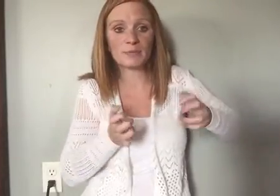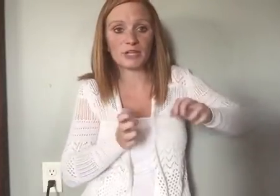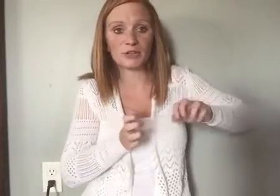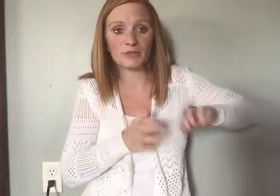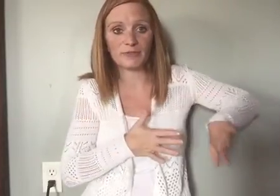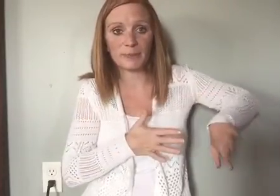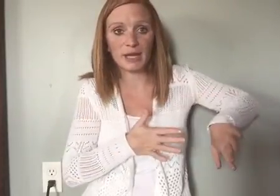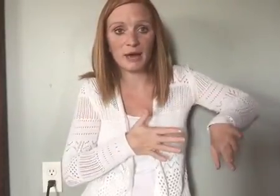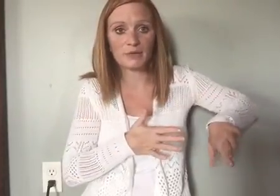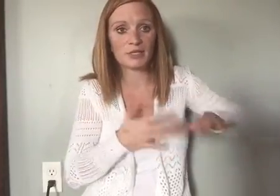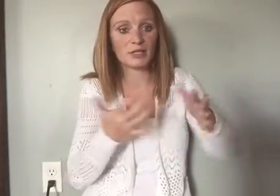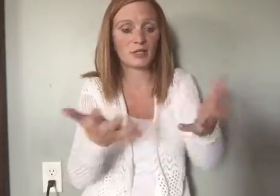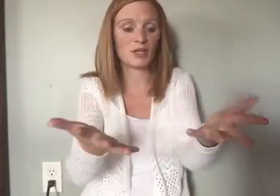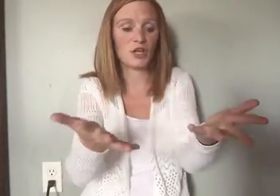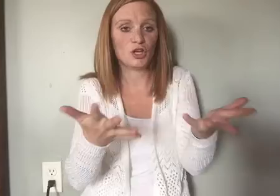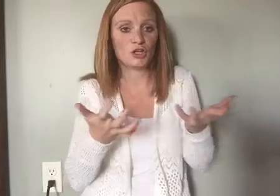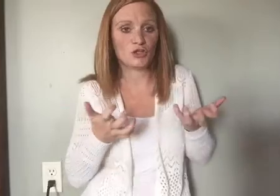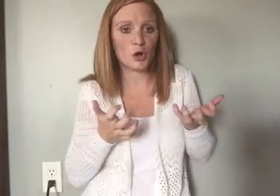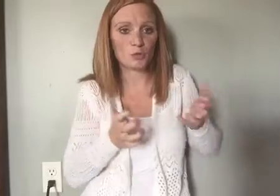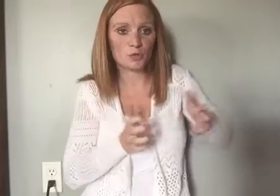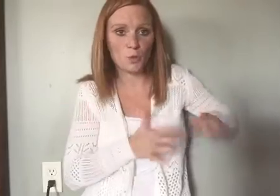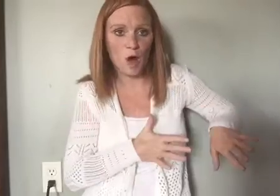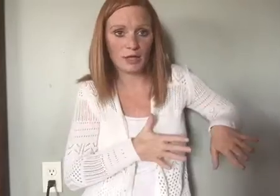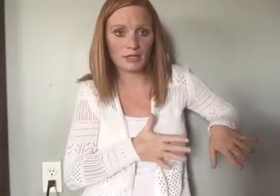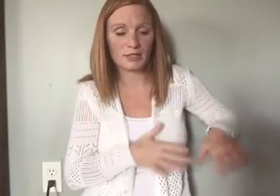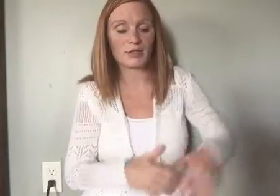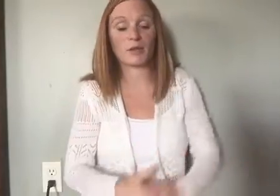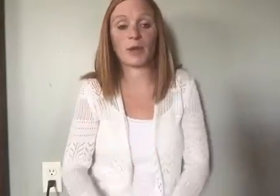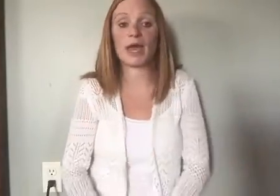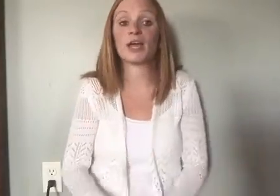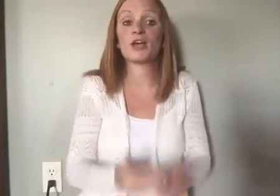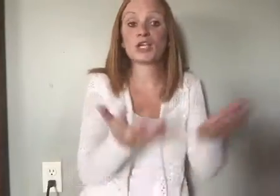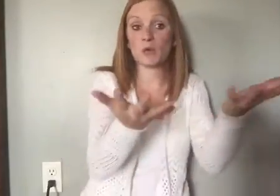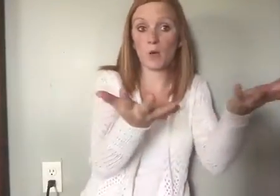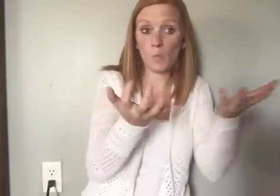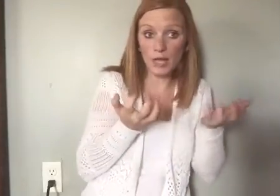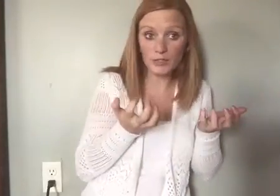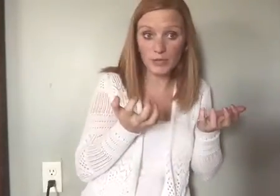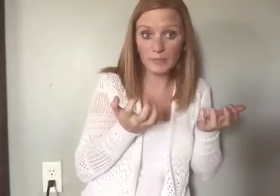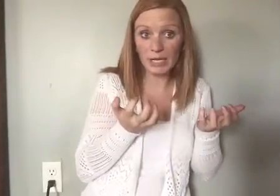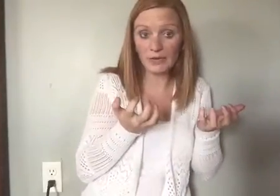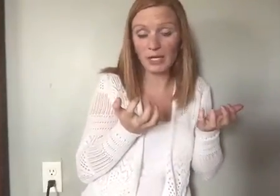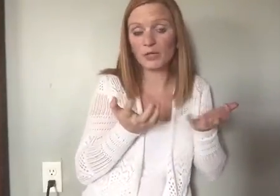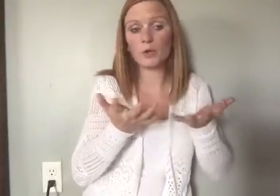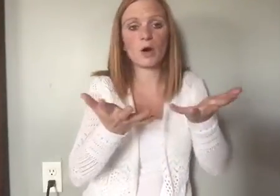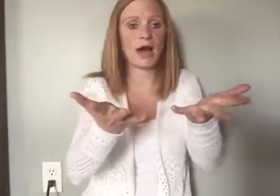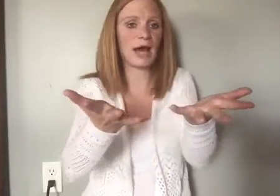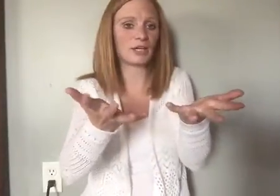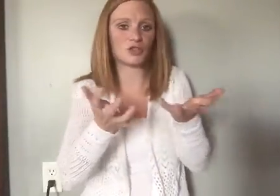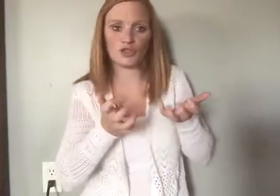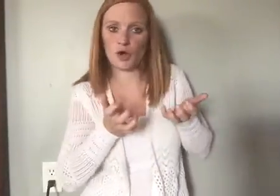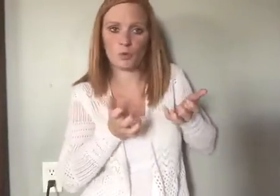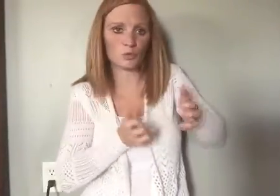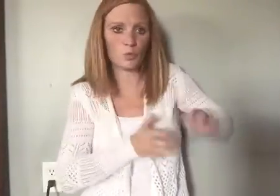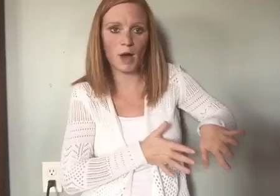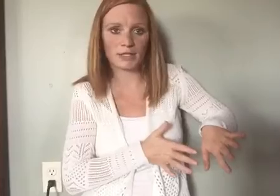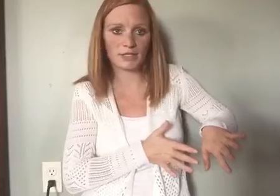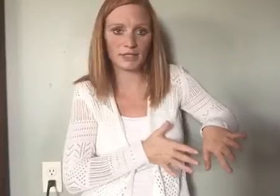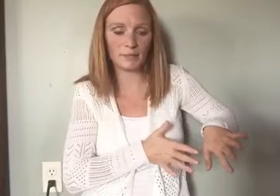then you're going to flip it out. Don't want. Okay? So I want to get married, or I don't want to get